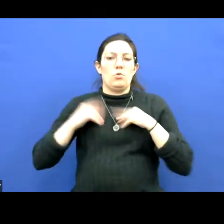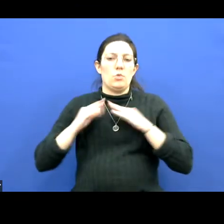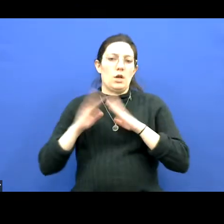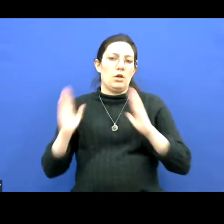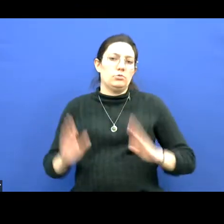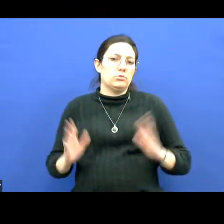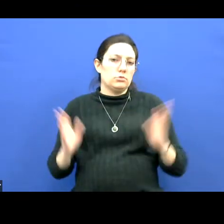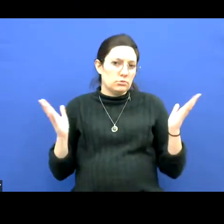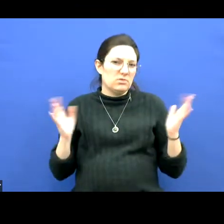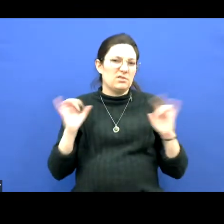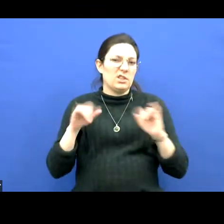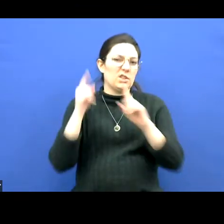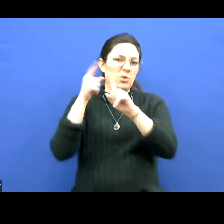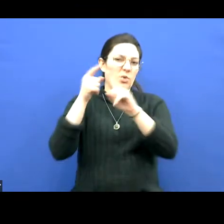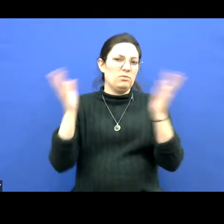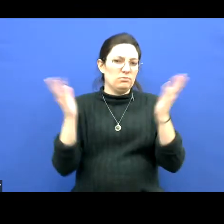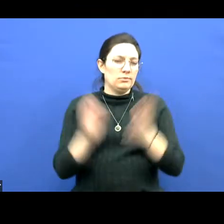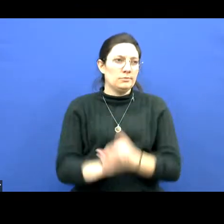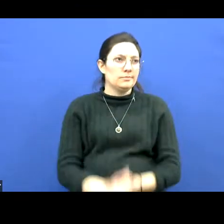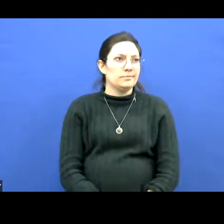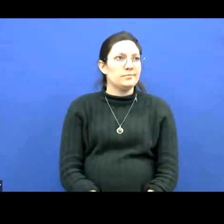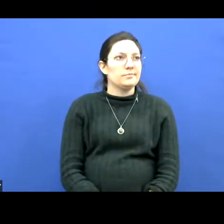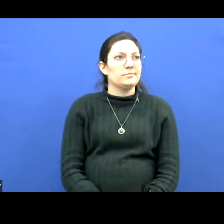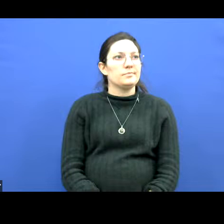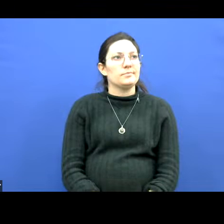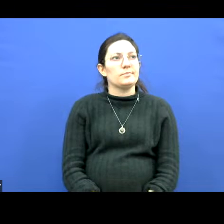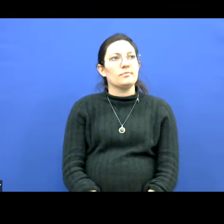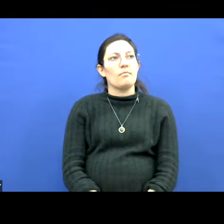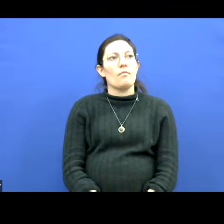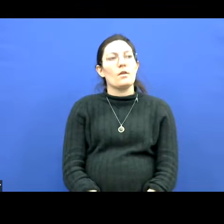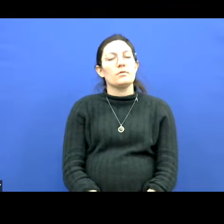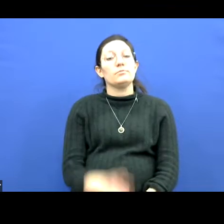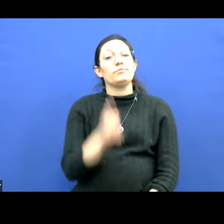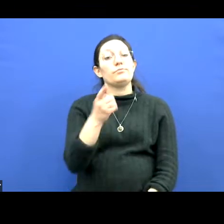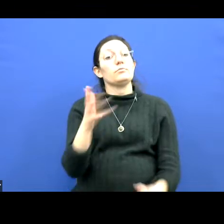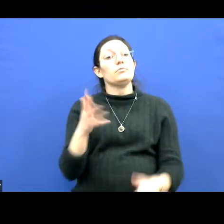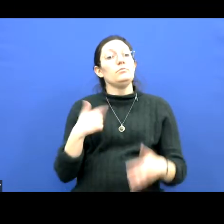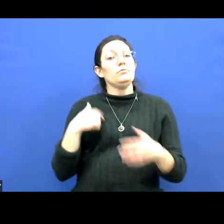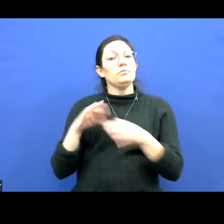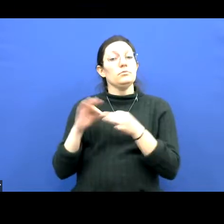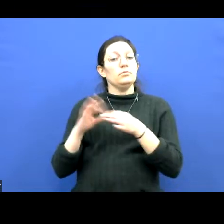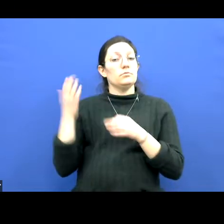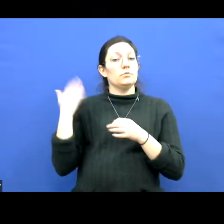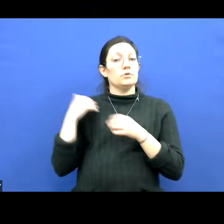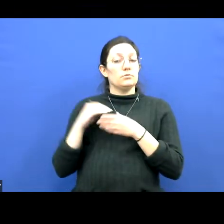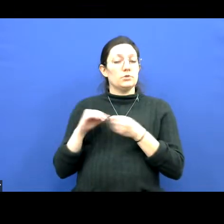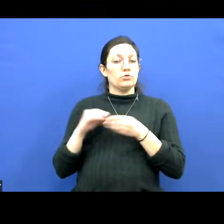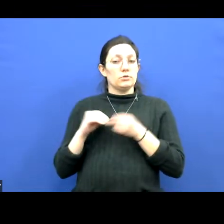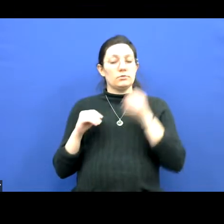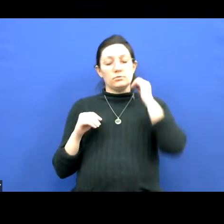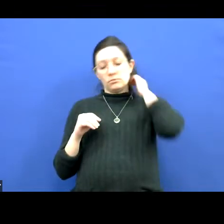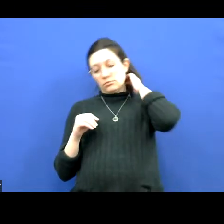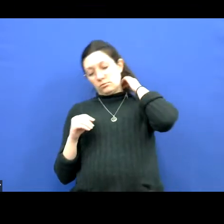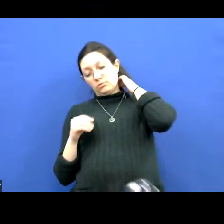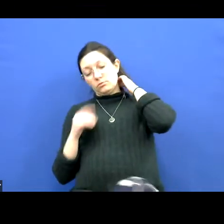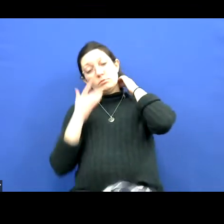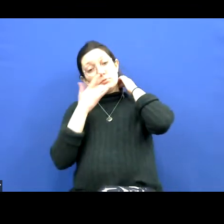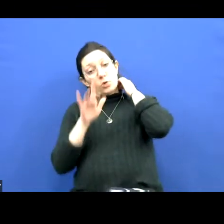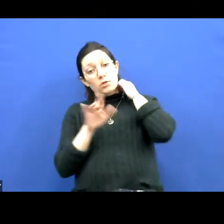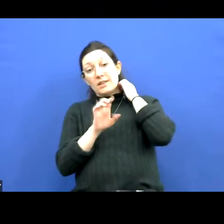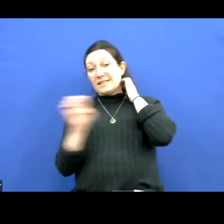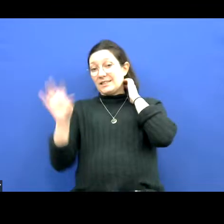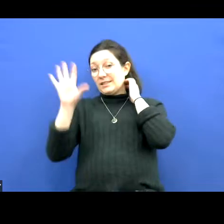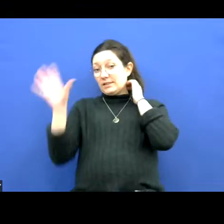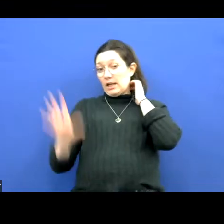goal. And you know, one of the things I talked about previously is, you know, unfortunately in the East Hamlet,